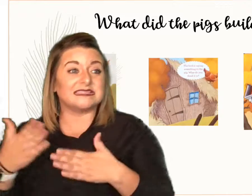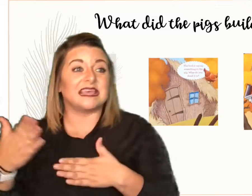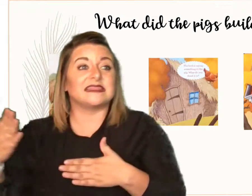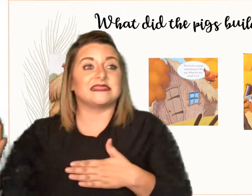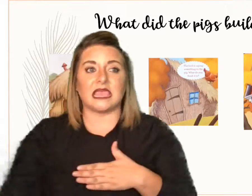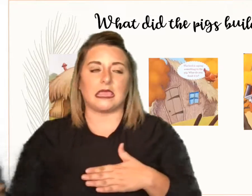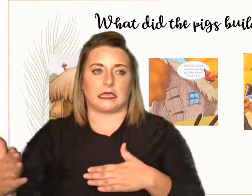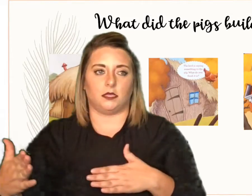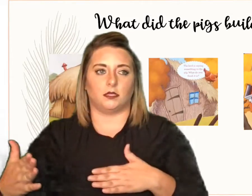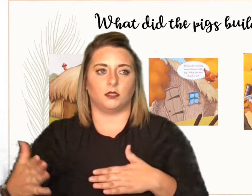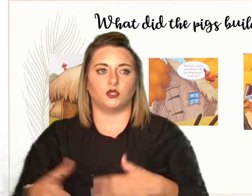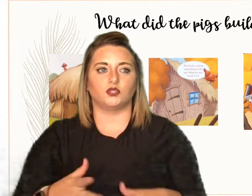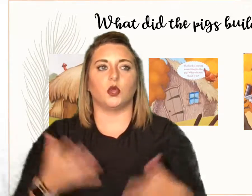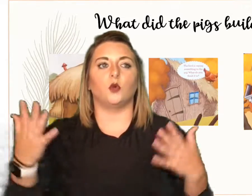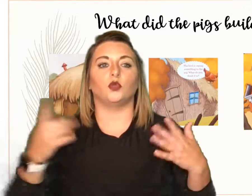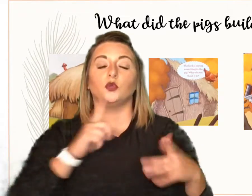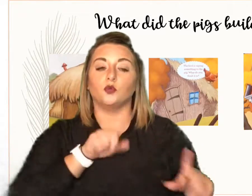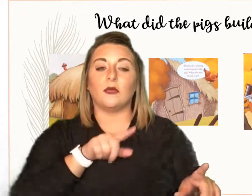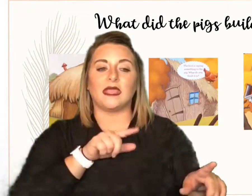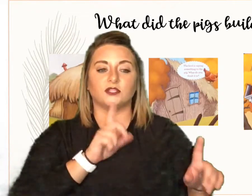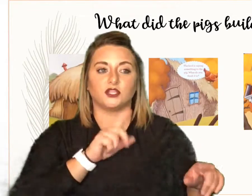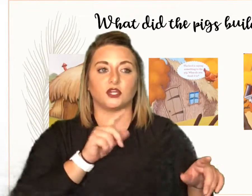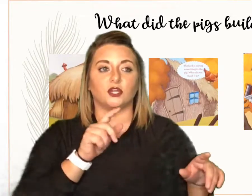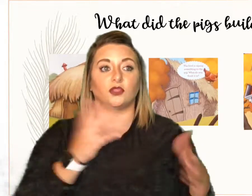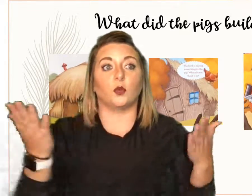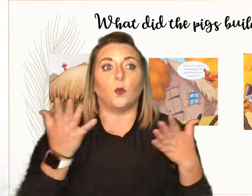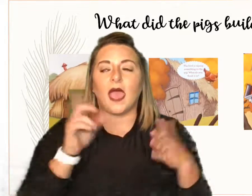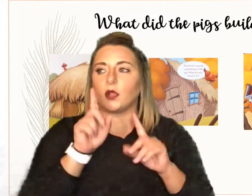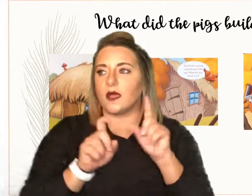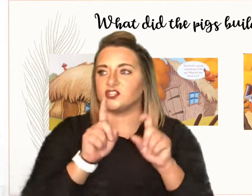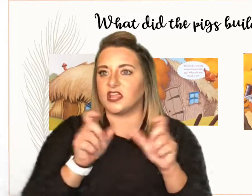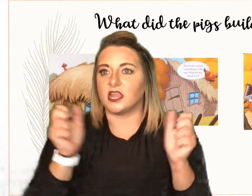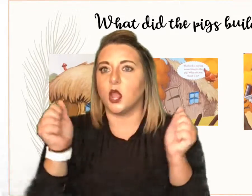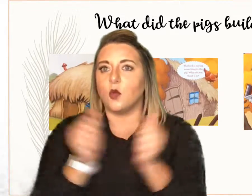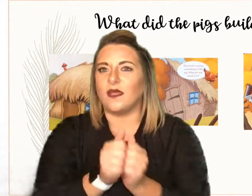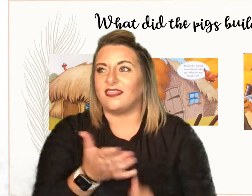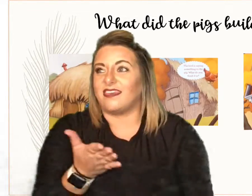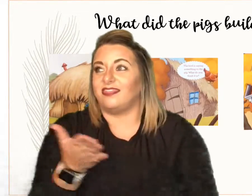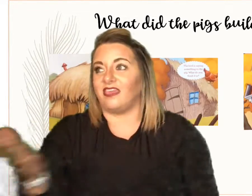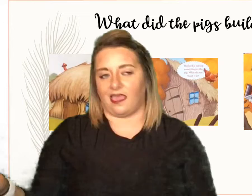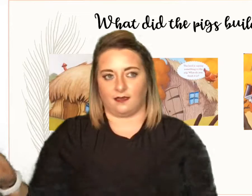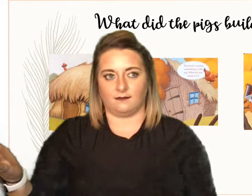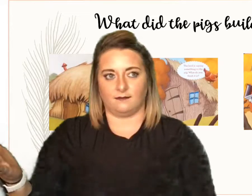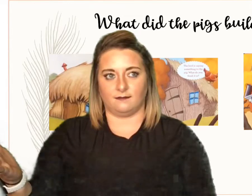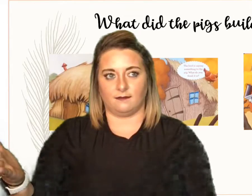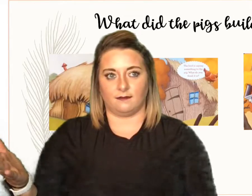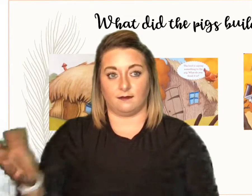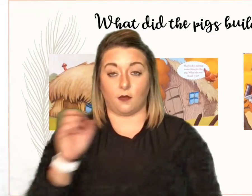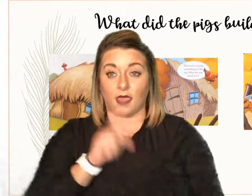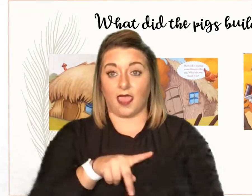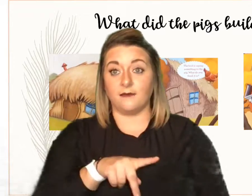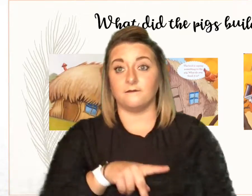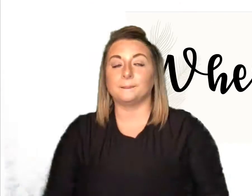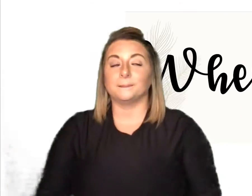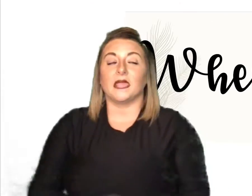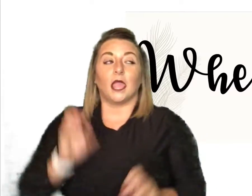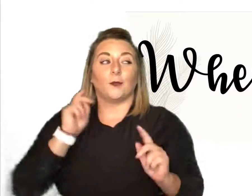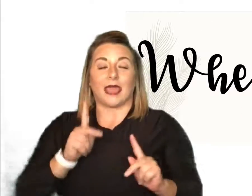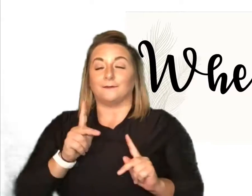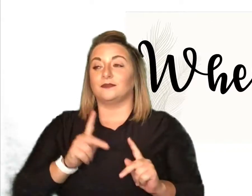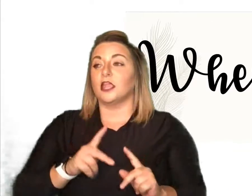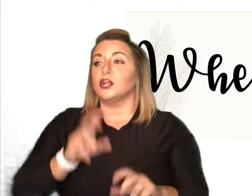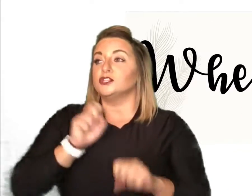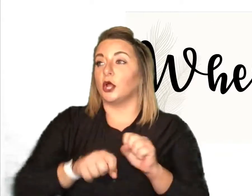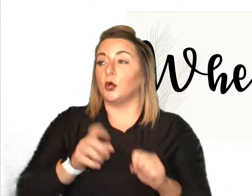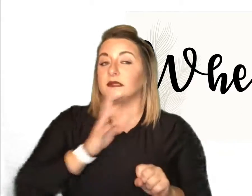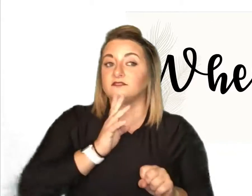house, is a thing. So you answered the what question with a thing. Okay?